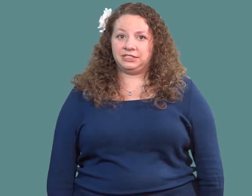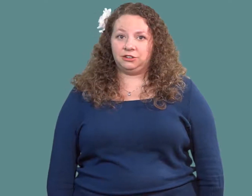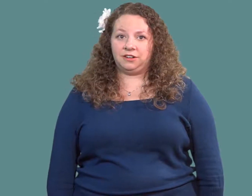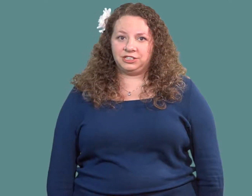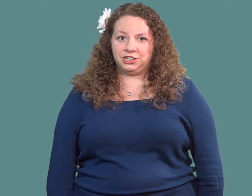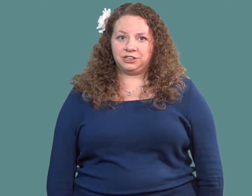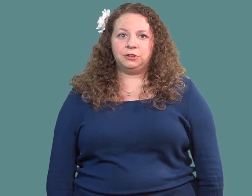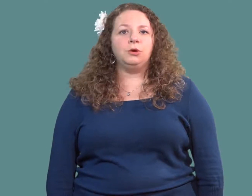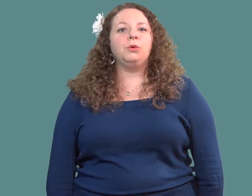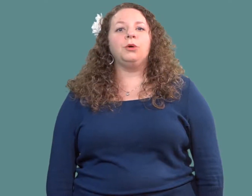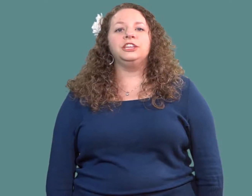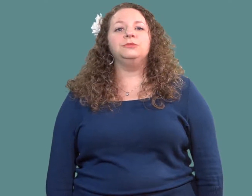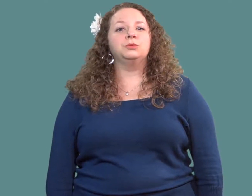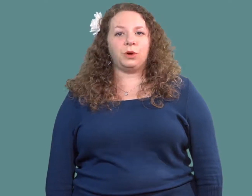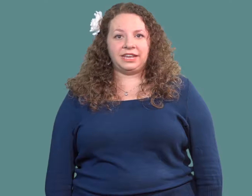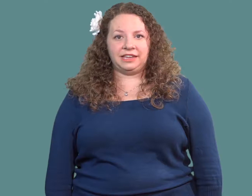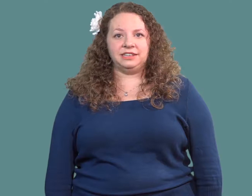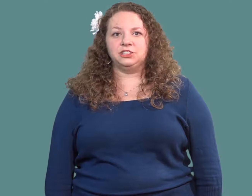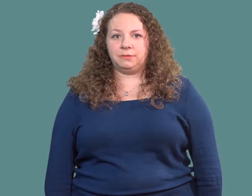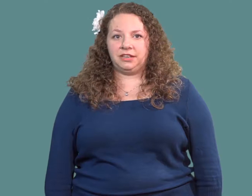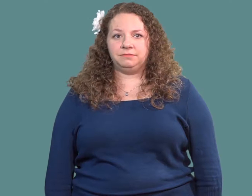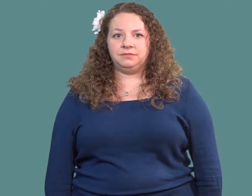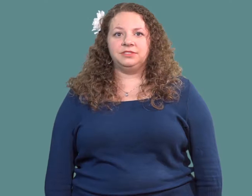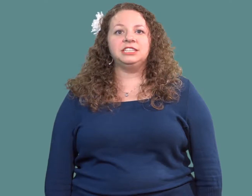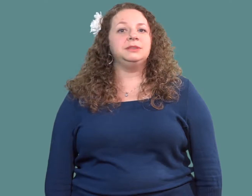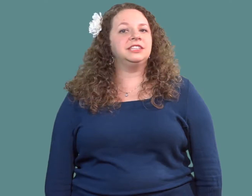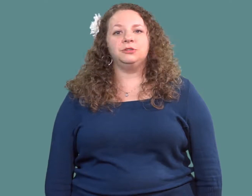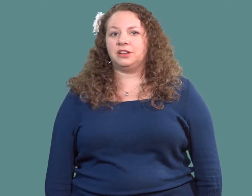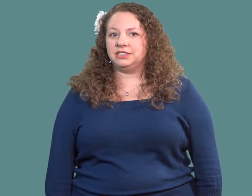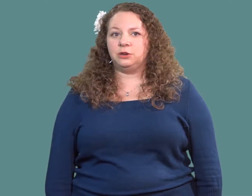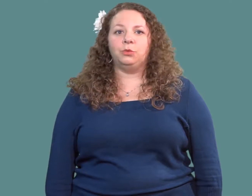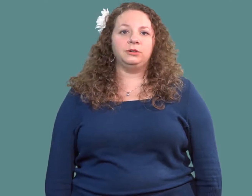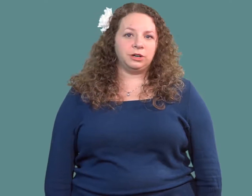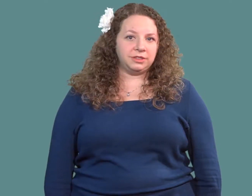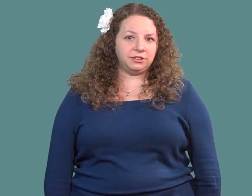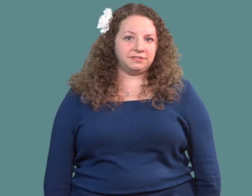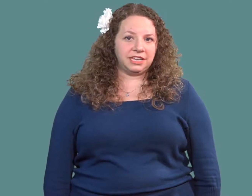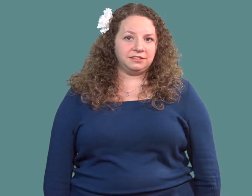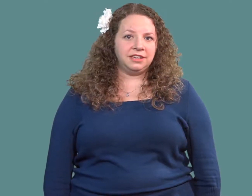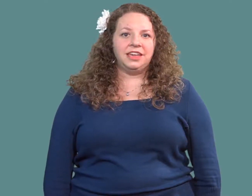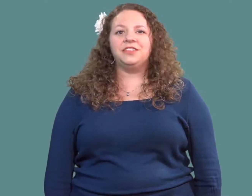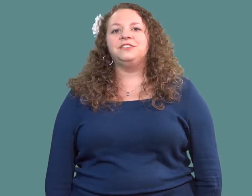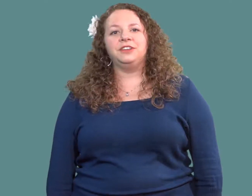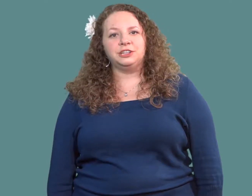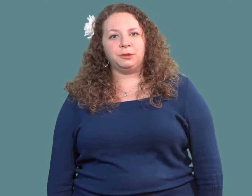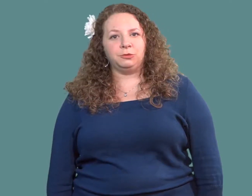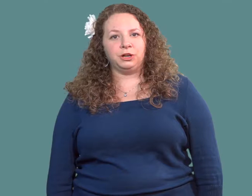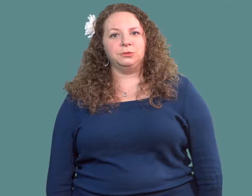single conversation, will only use one hand as dominant. This means that you cannot sign one word with your left hand and then fingerspell a word with